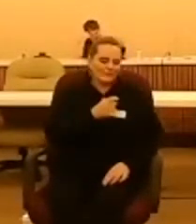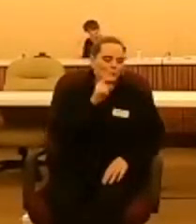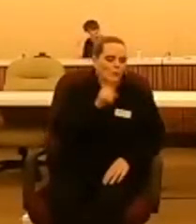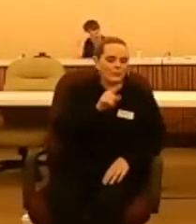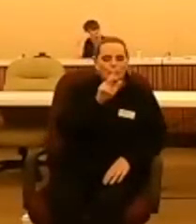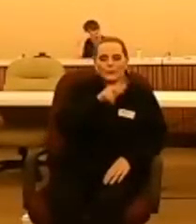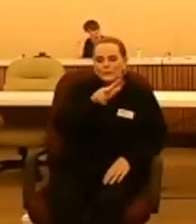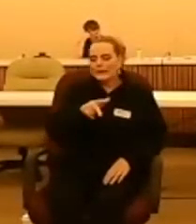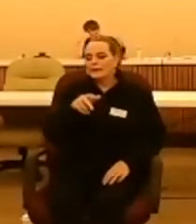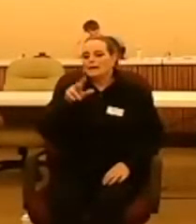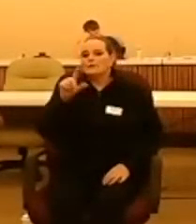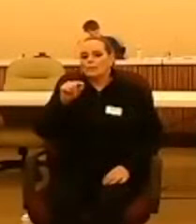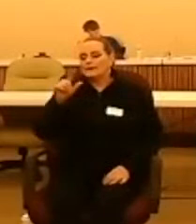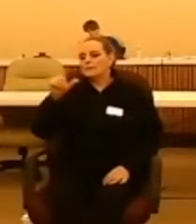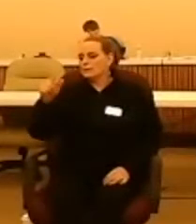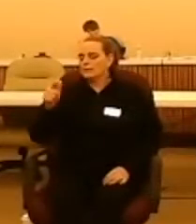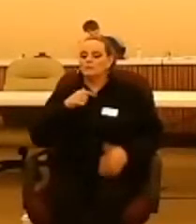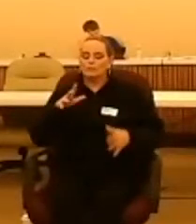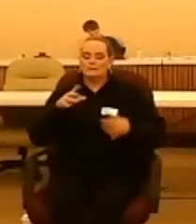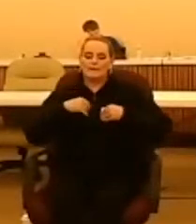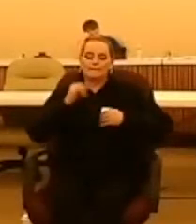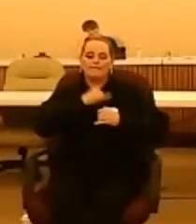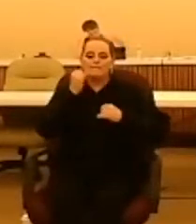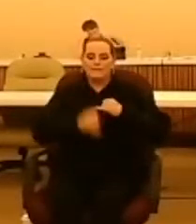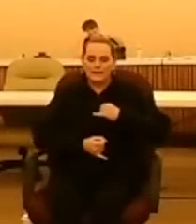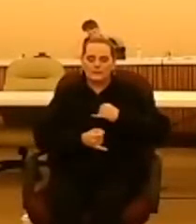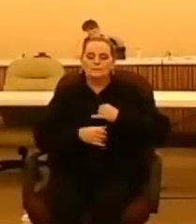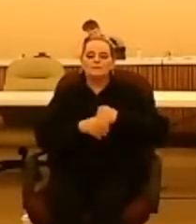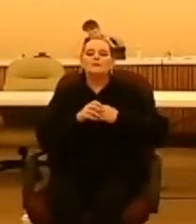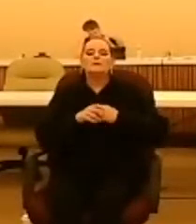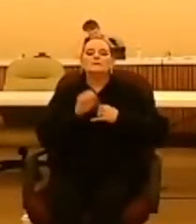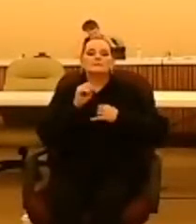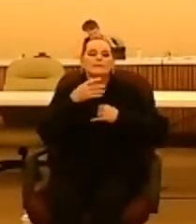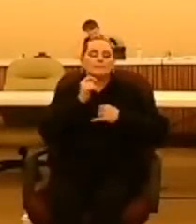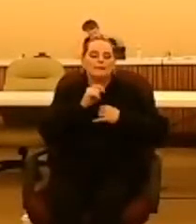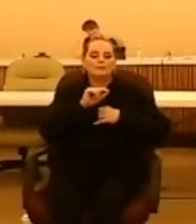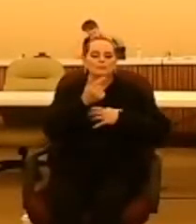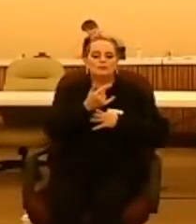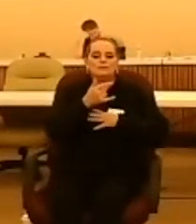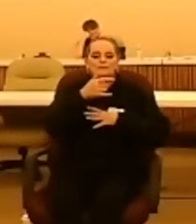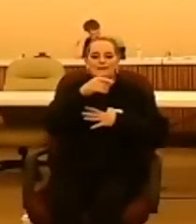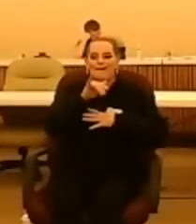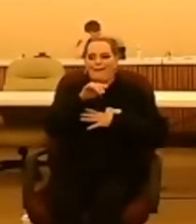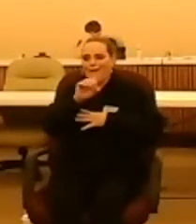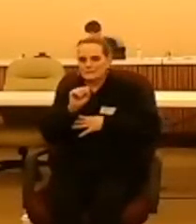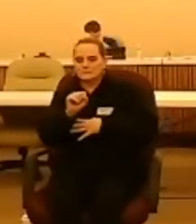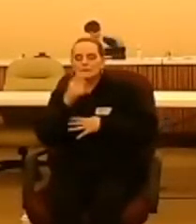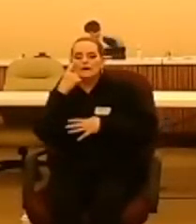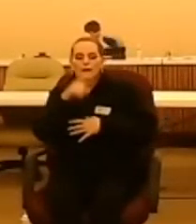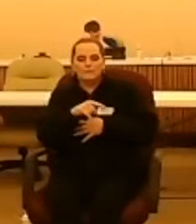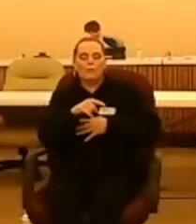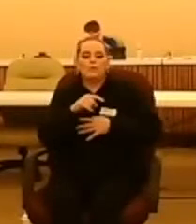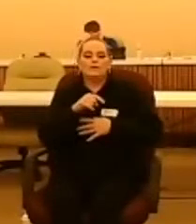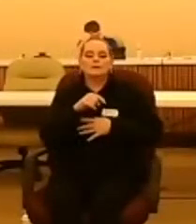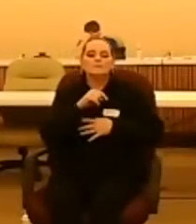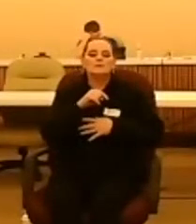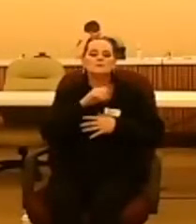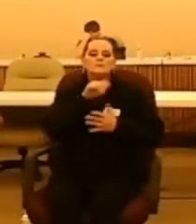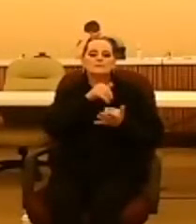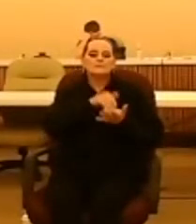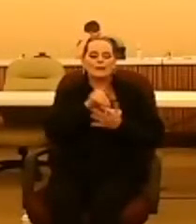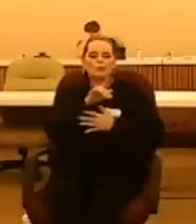11-133, 2021, to accept the final supplemental GEIS for incentive zoning and